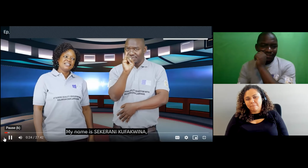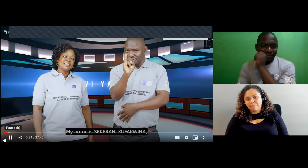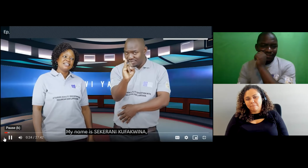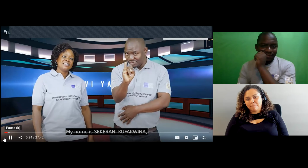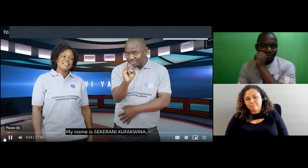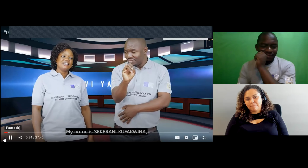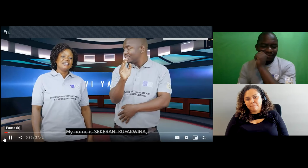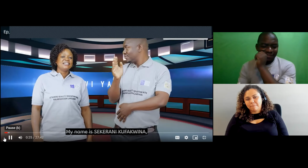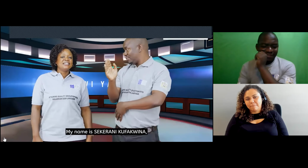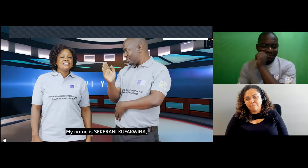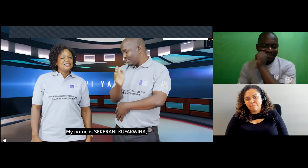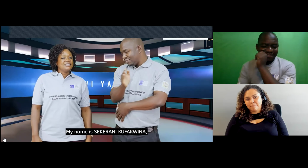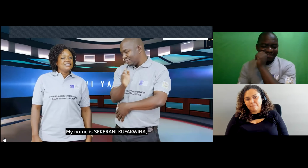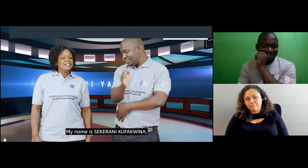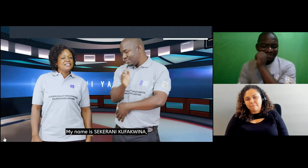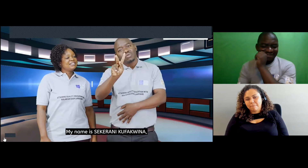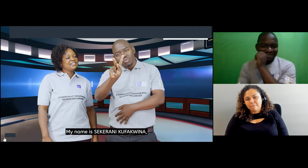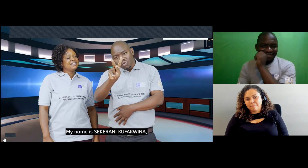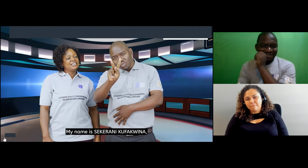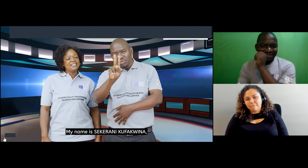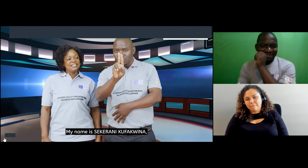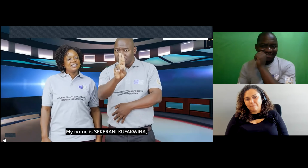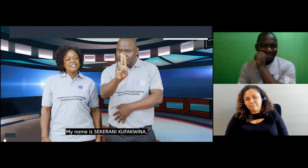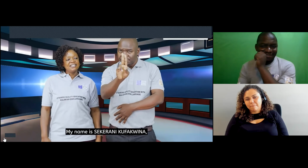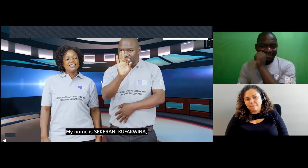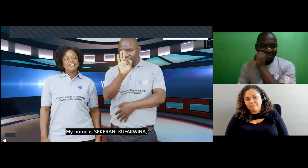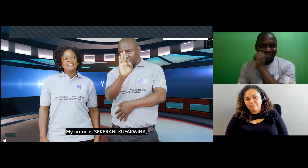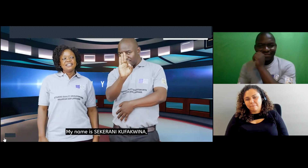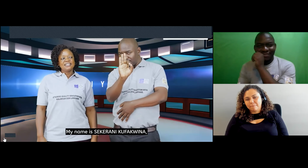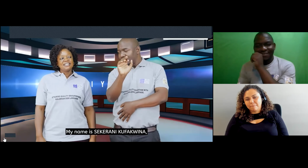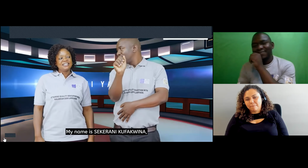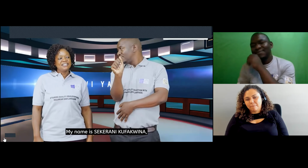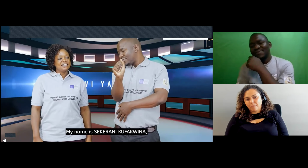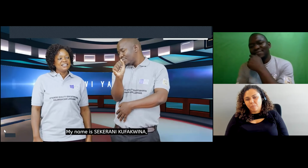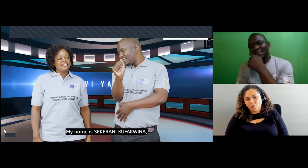Dzina langa ndine Sekerani Kufakwina.